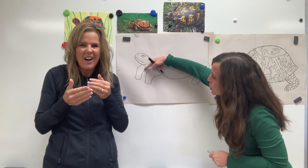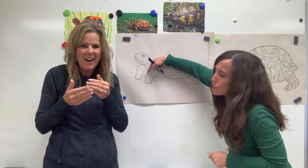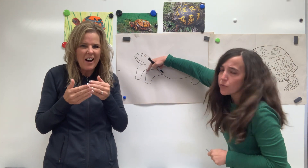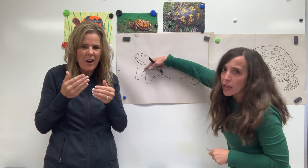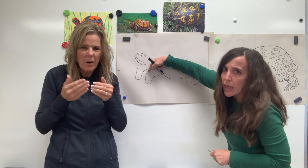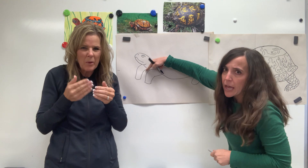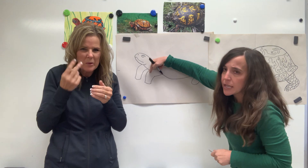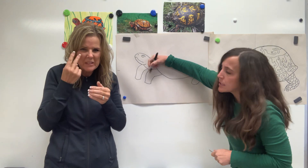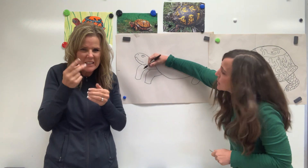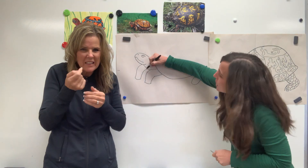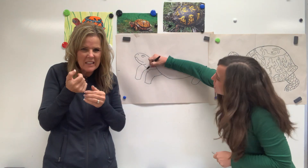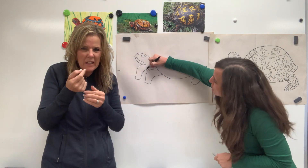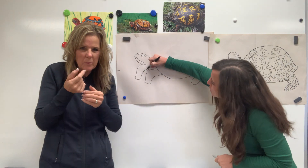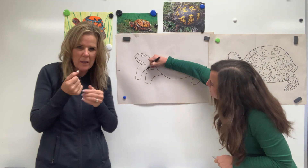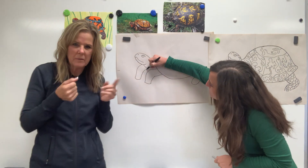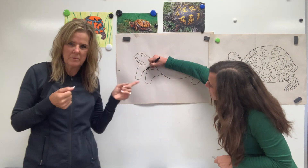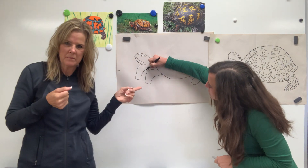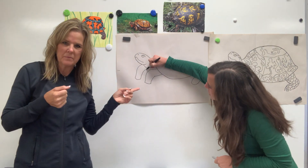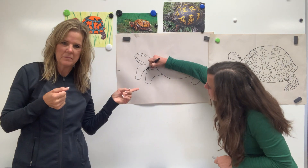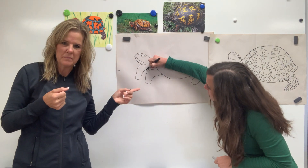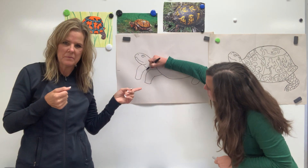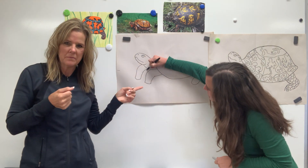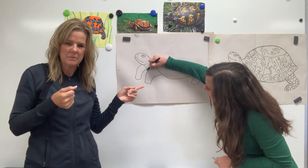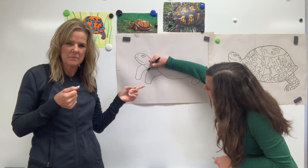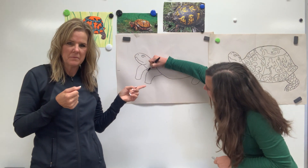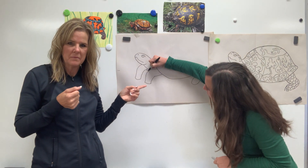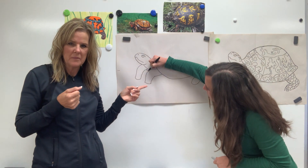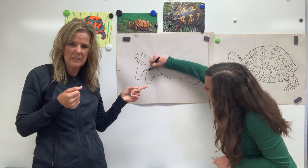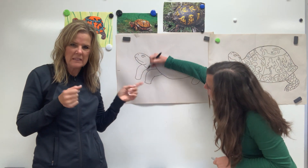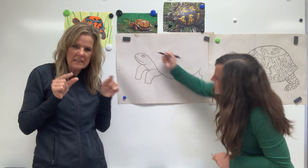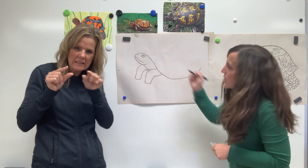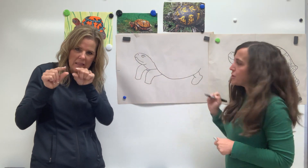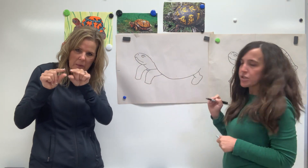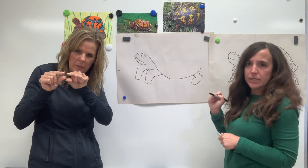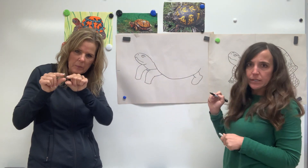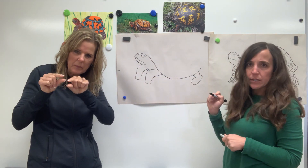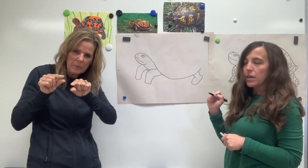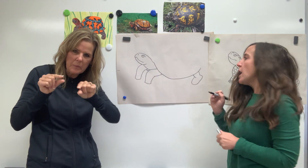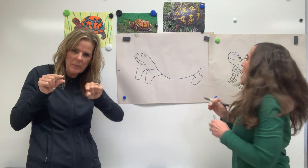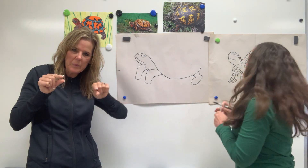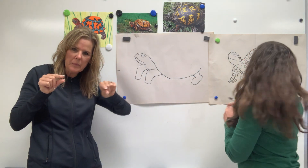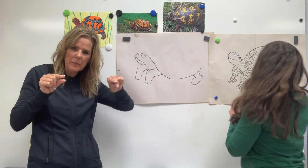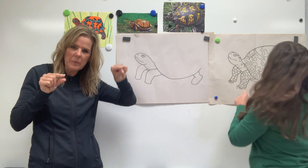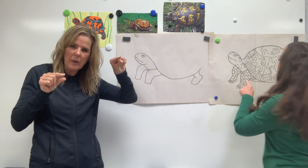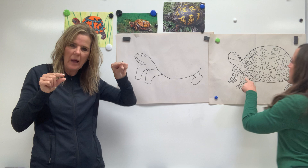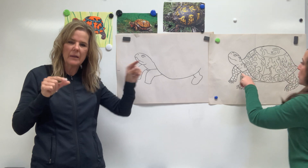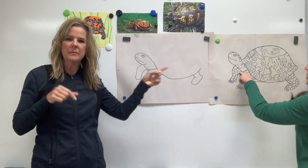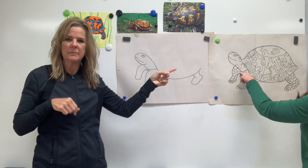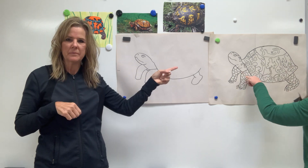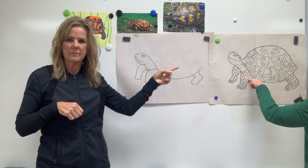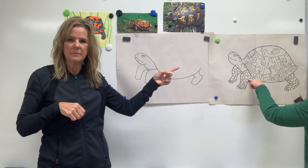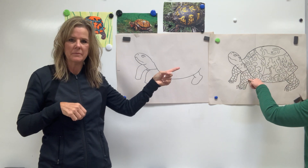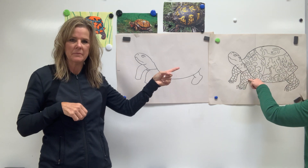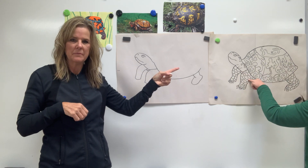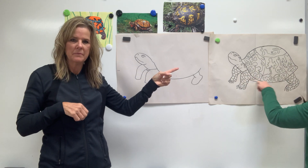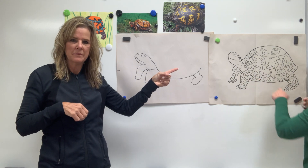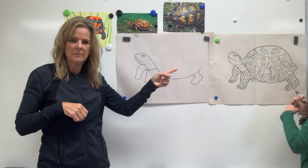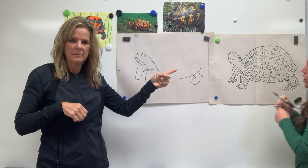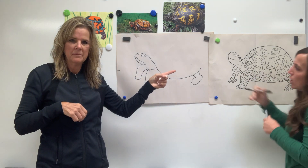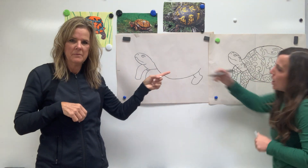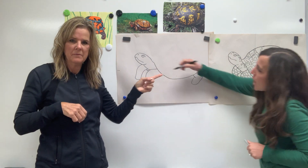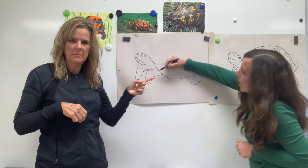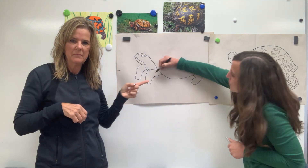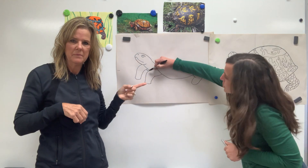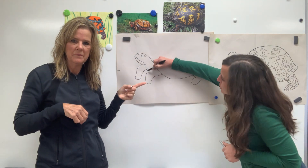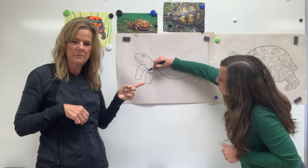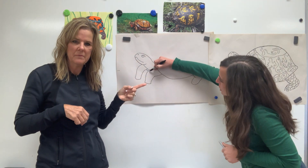between the two front legs. You can barely see a little skinny line that touches. And then we're gonna stop and jump